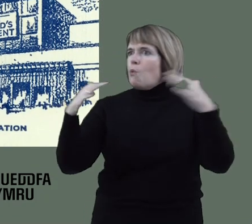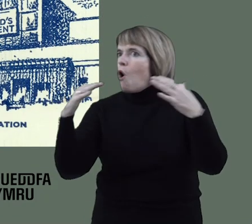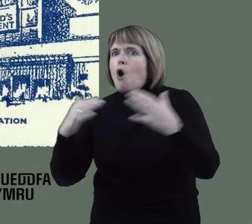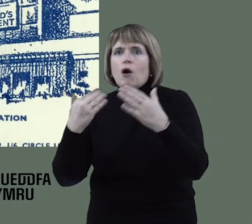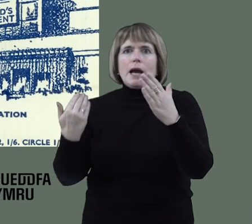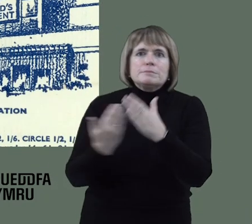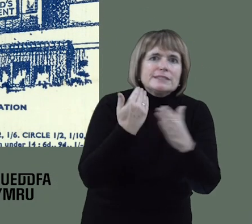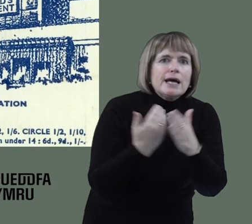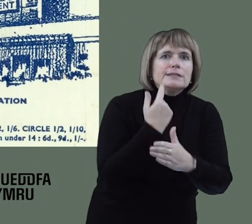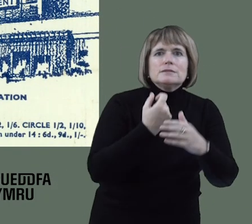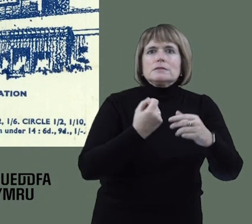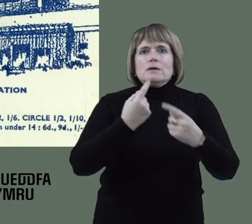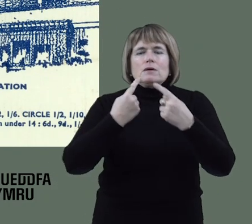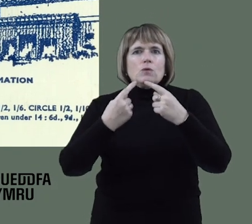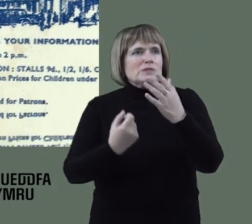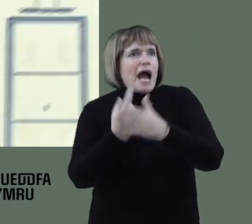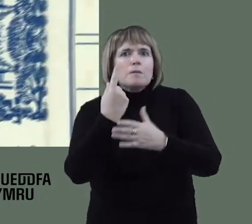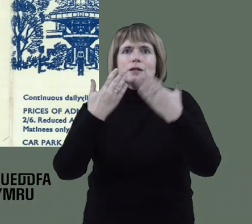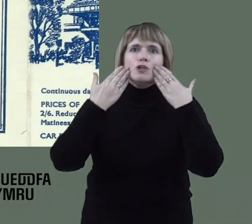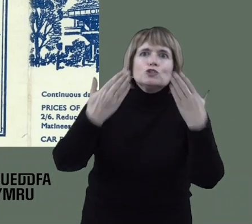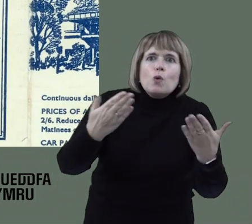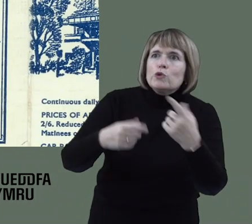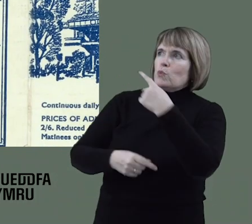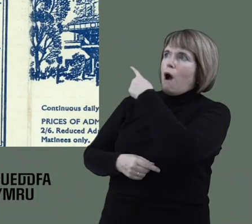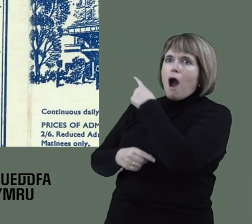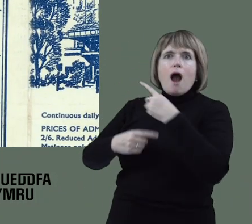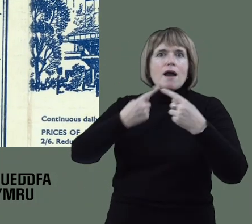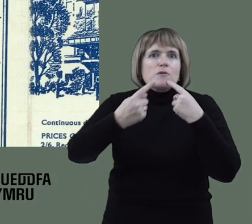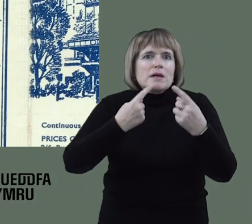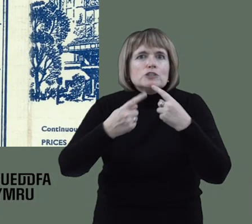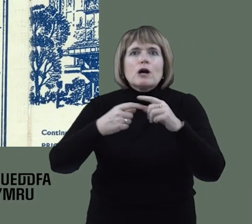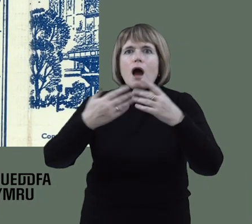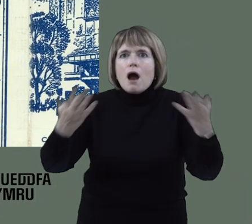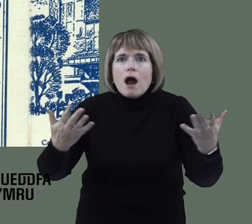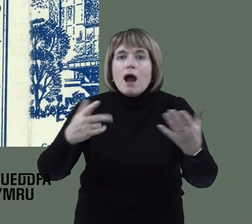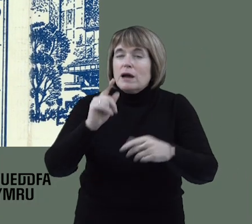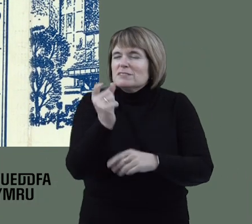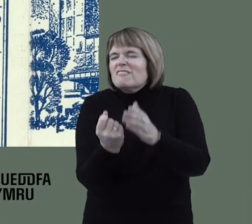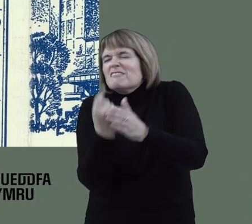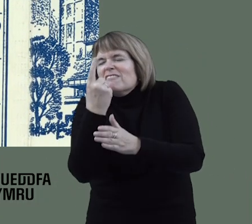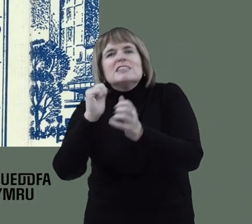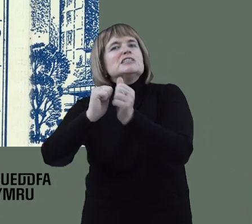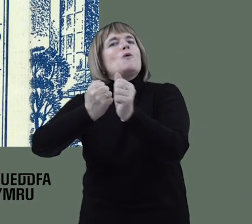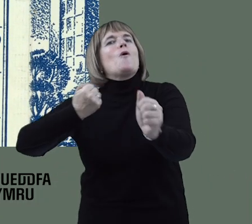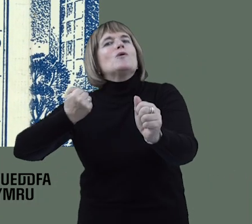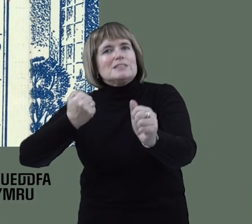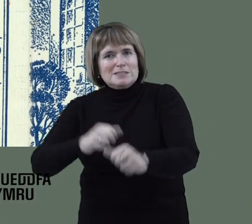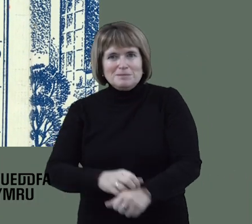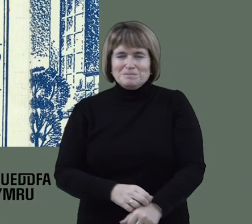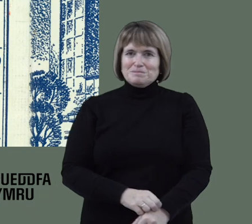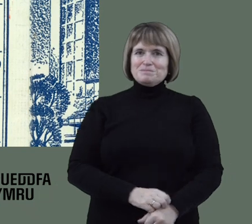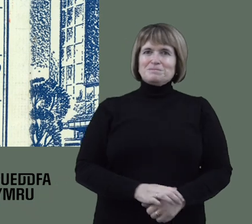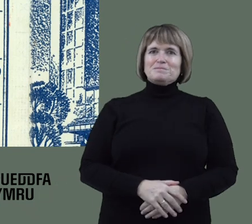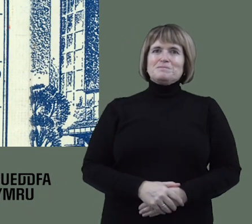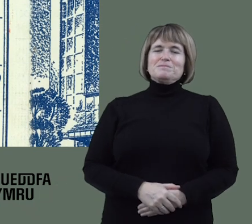hour, show you what was going on in the war, and a little bit of sport, and that